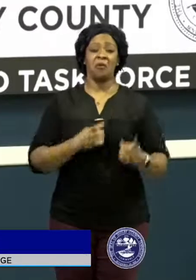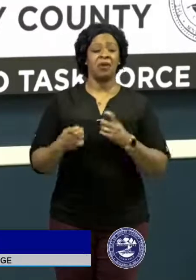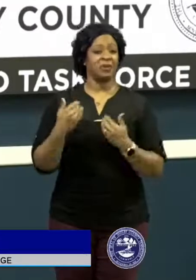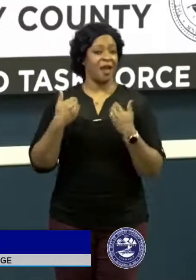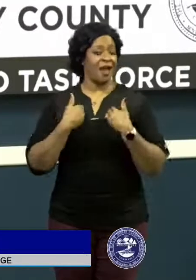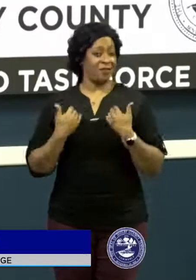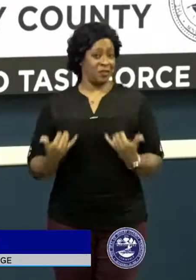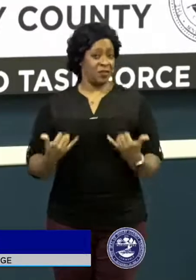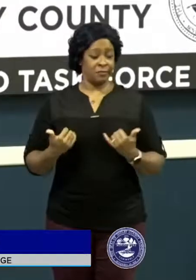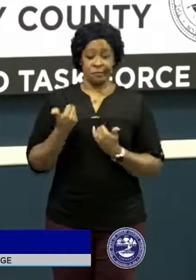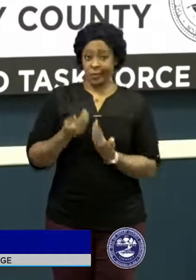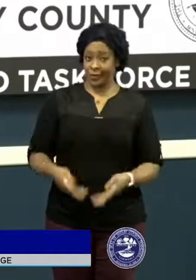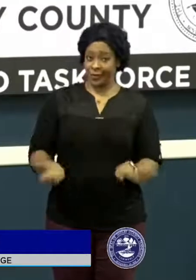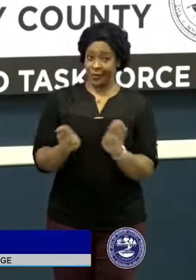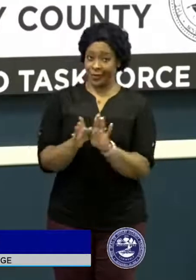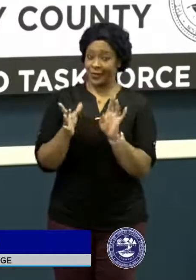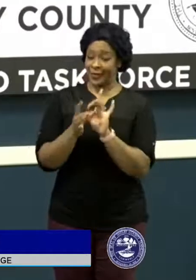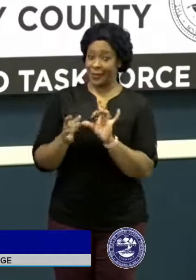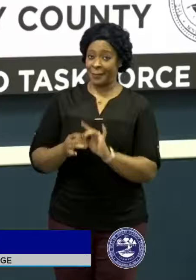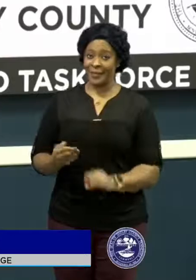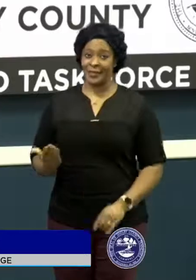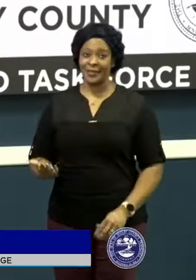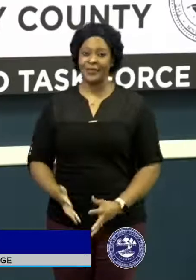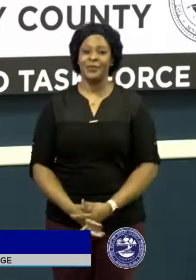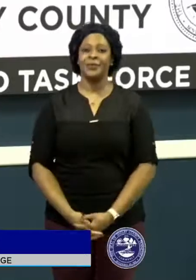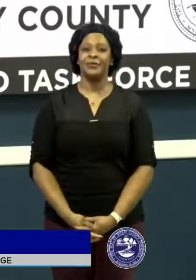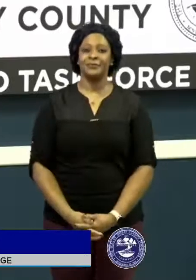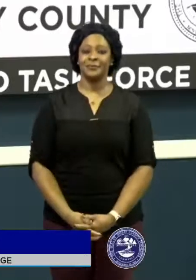have at this time. Are there any closing comments?